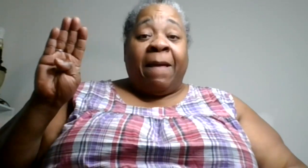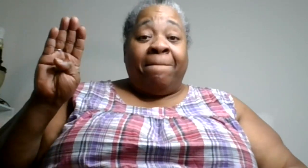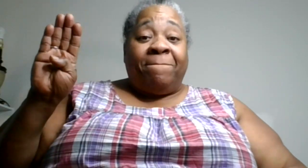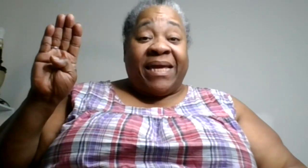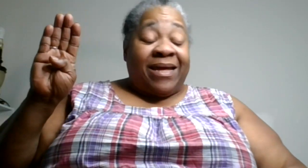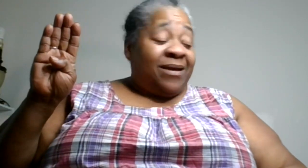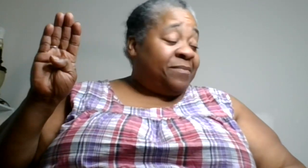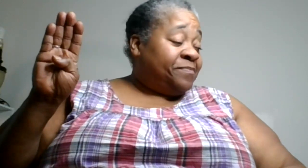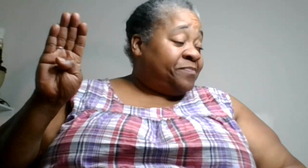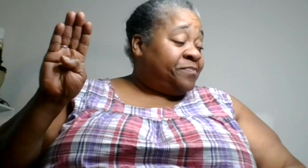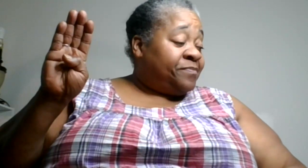B.